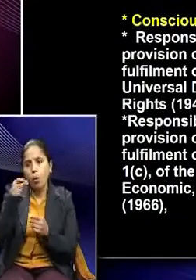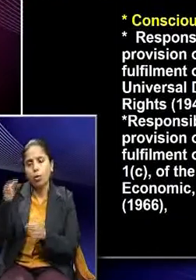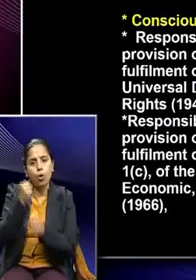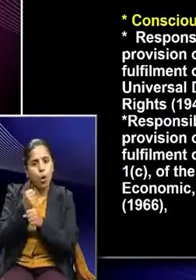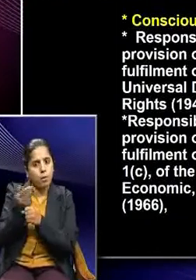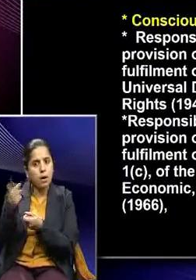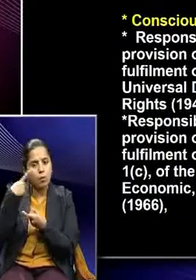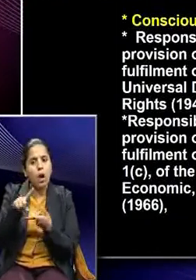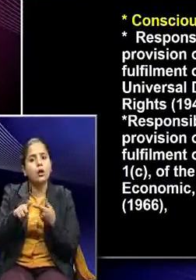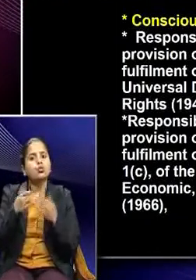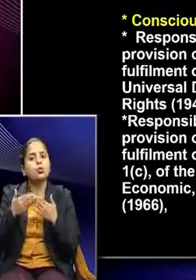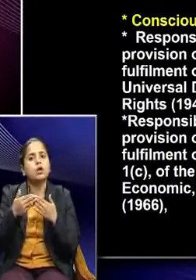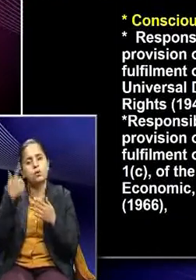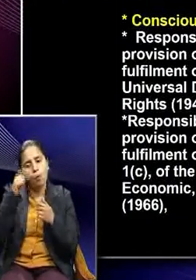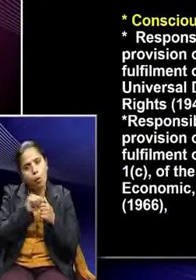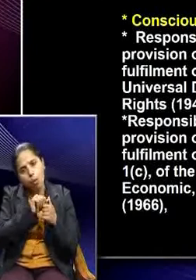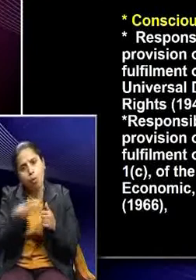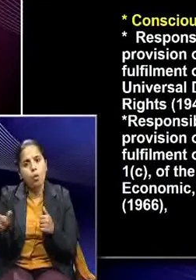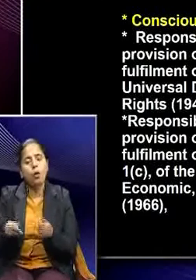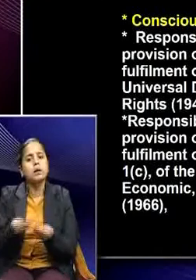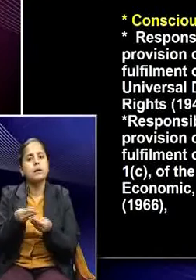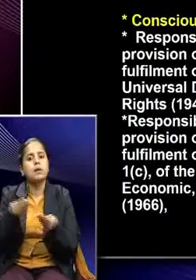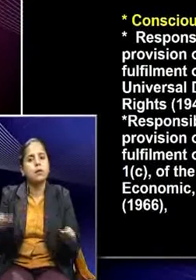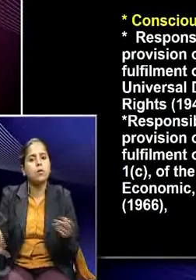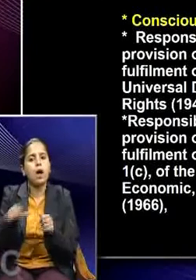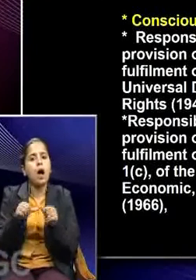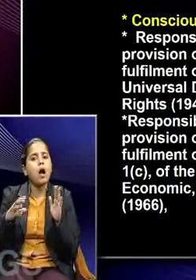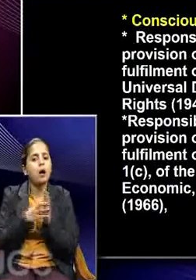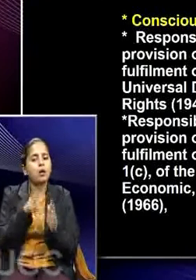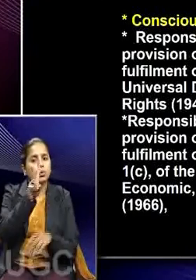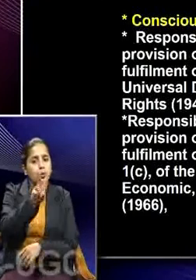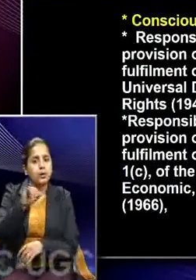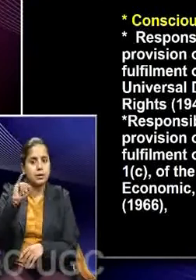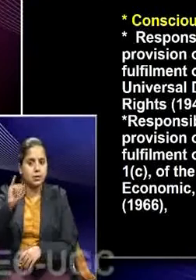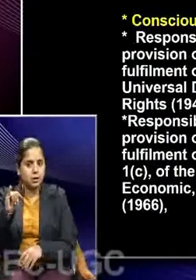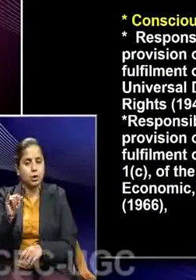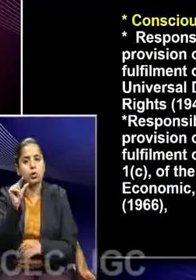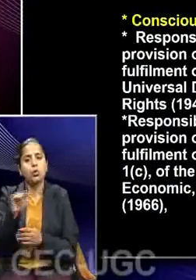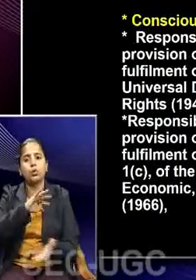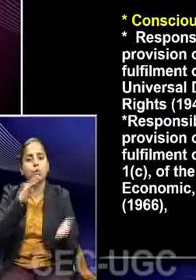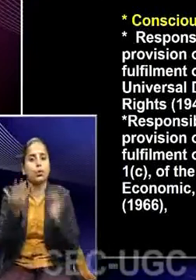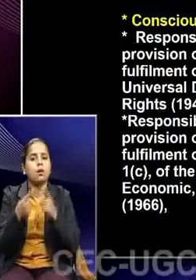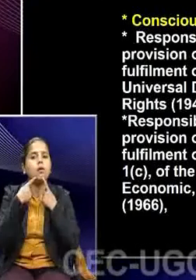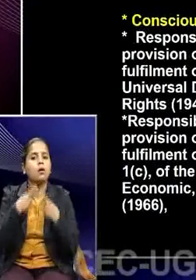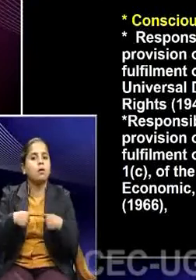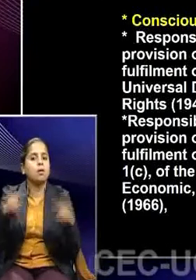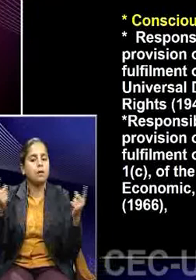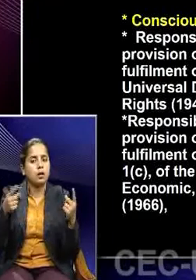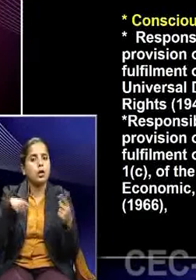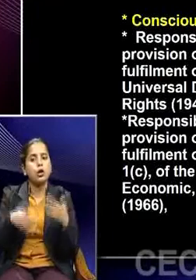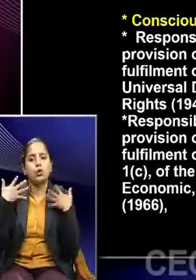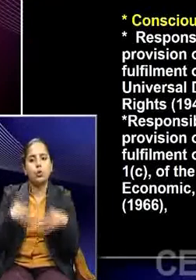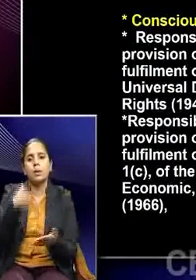of education for all in fulfillment of Article 26 of Universal Declaration of Human